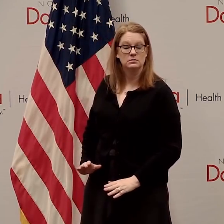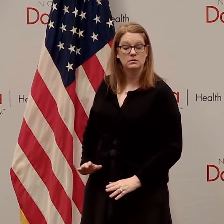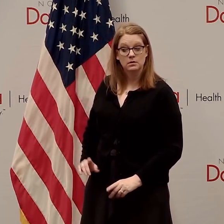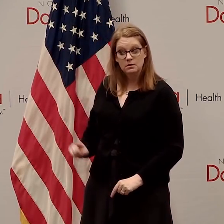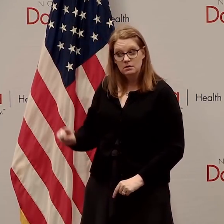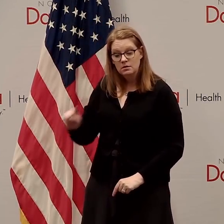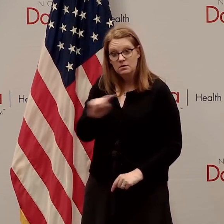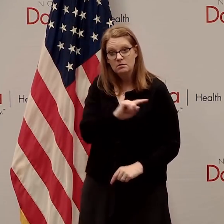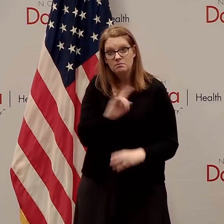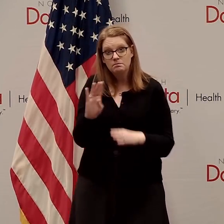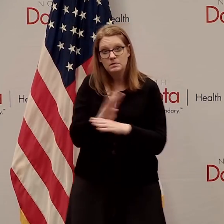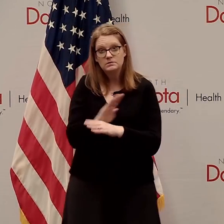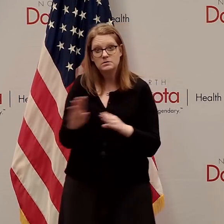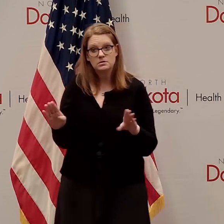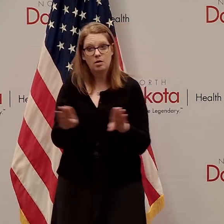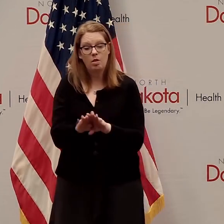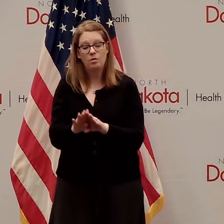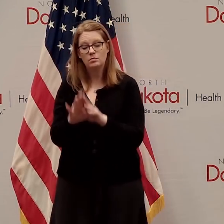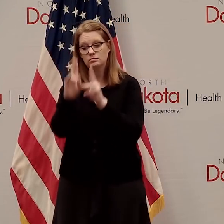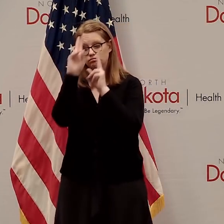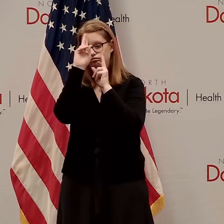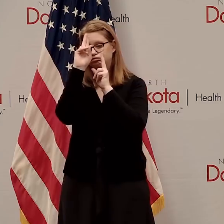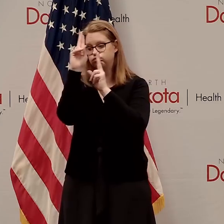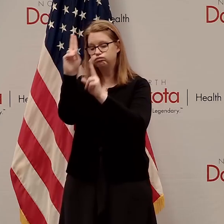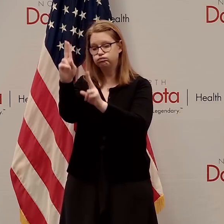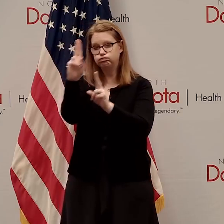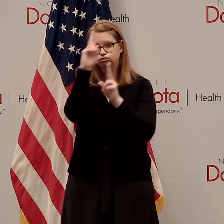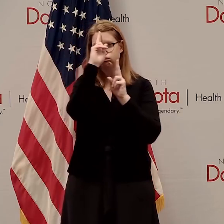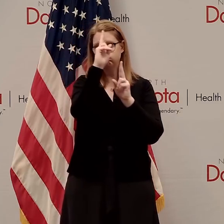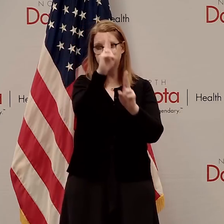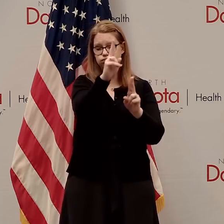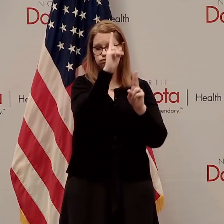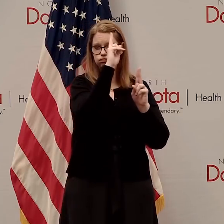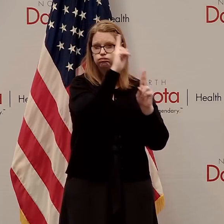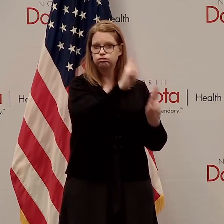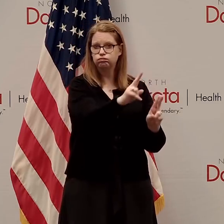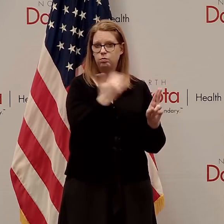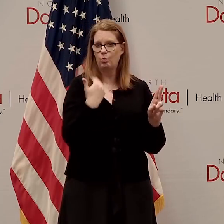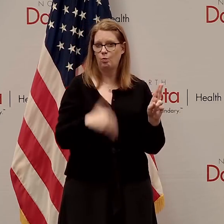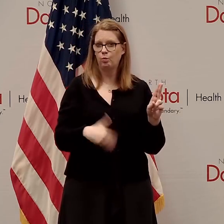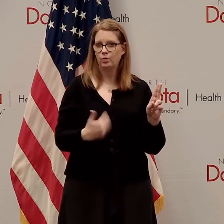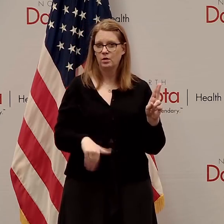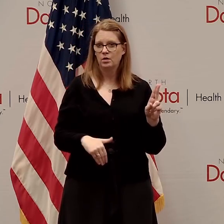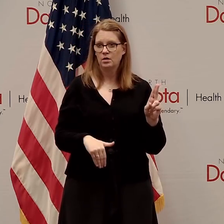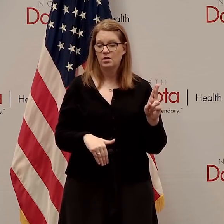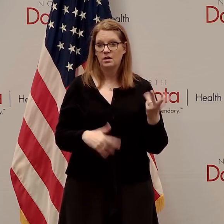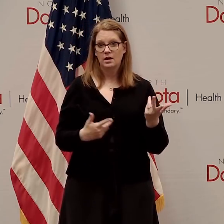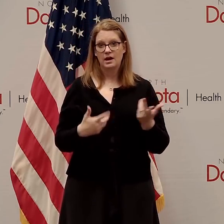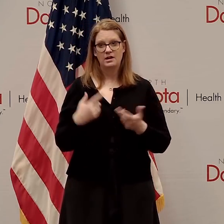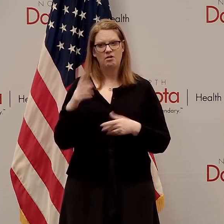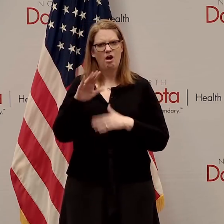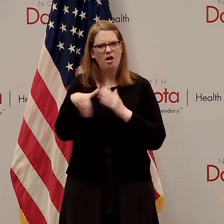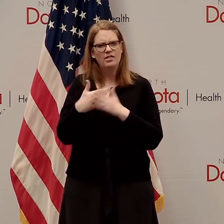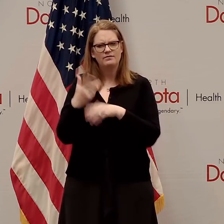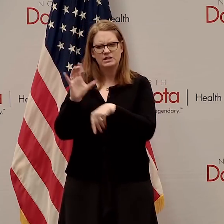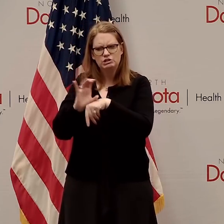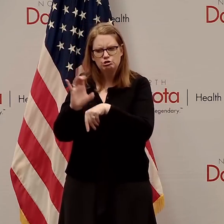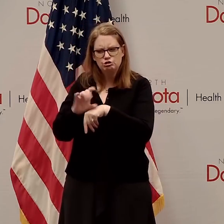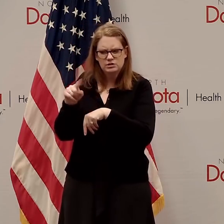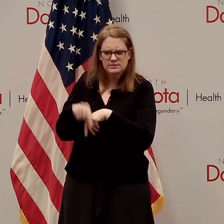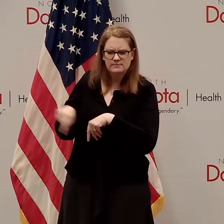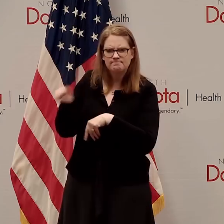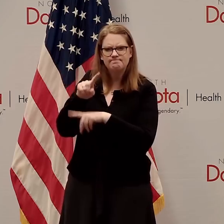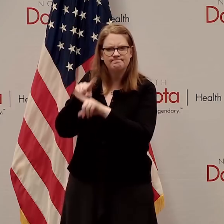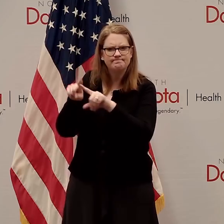these businesses that have done this, made these decisions, and of course, we've already complimented all of our faith-based organizations who,